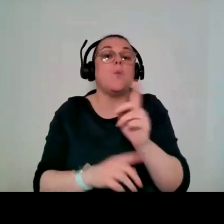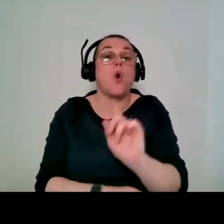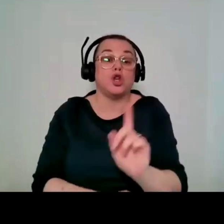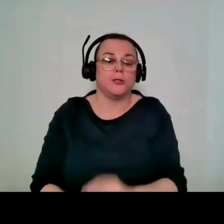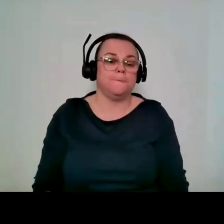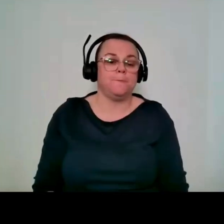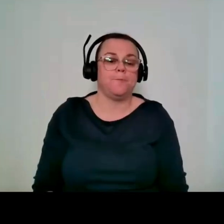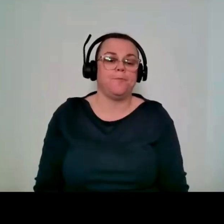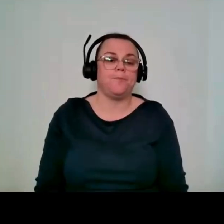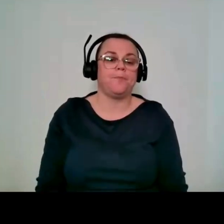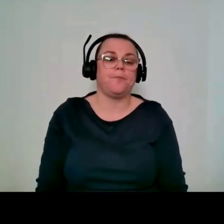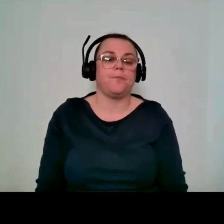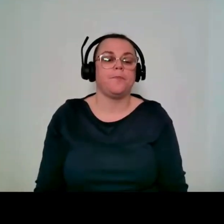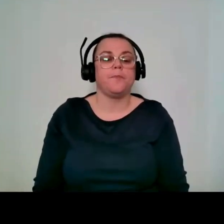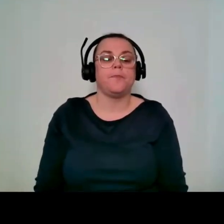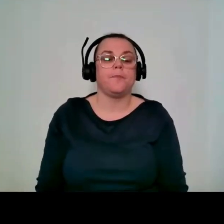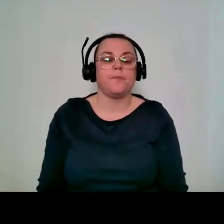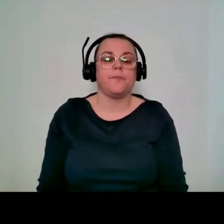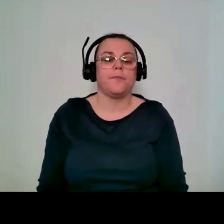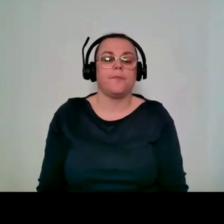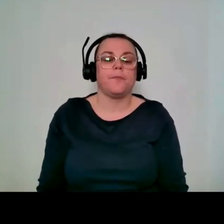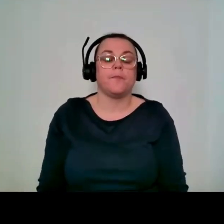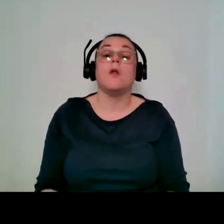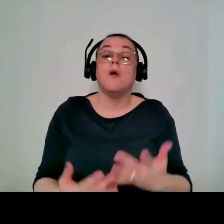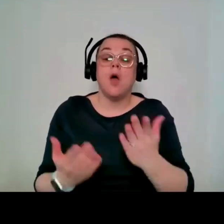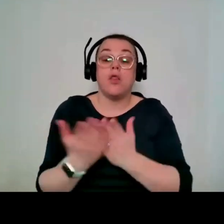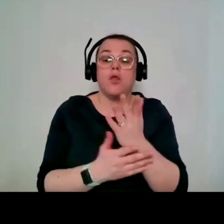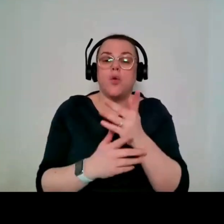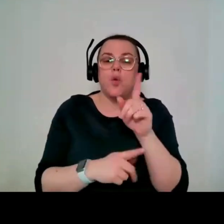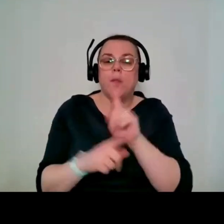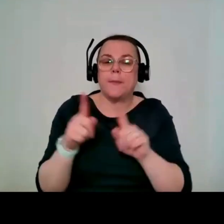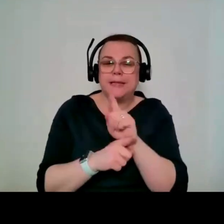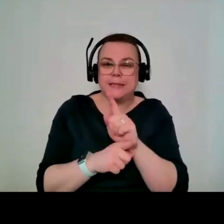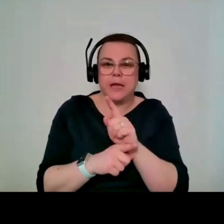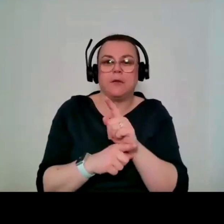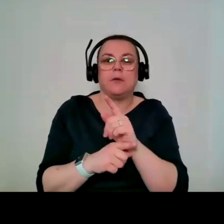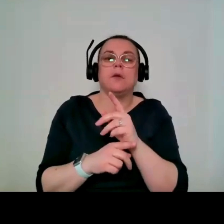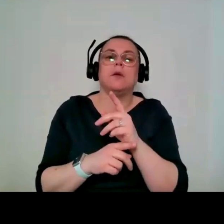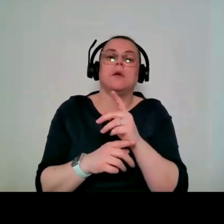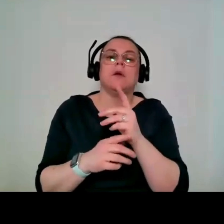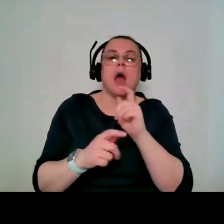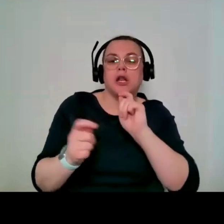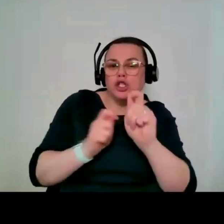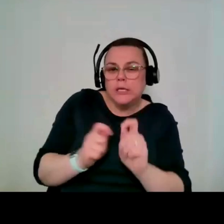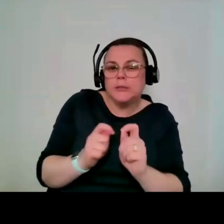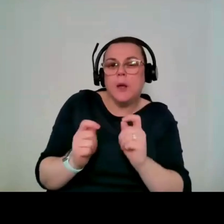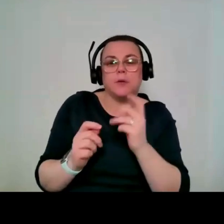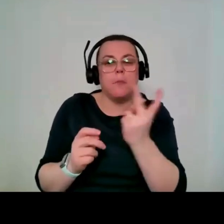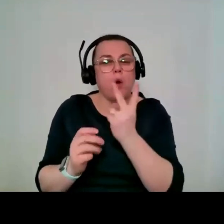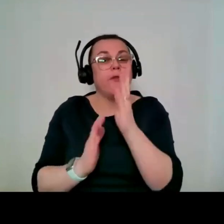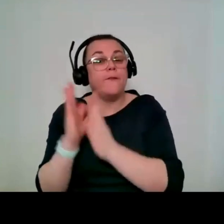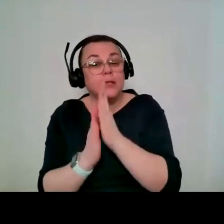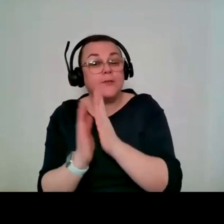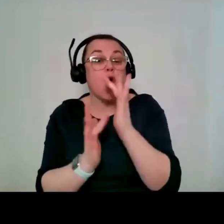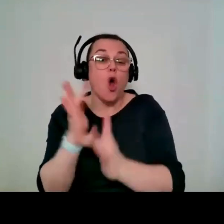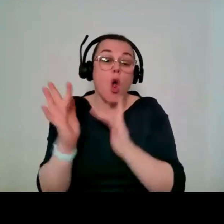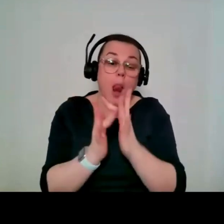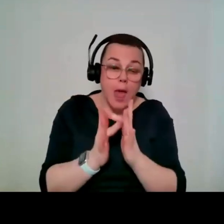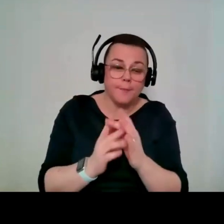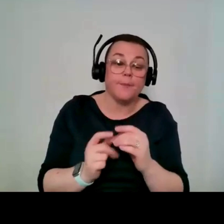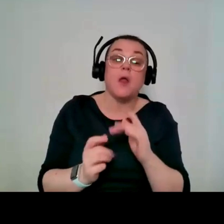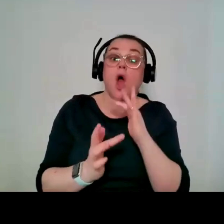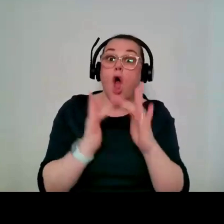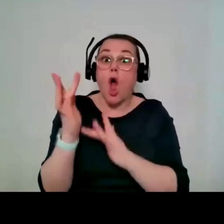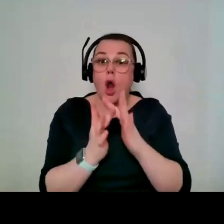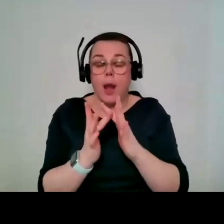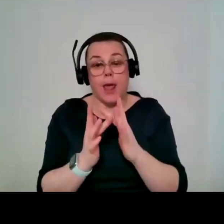In terms of adjustment during the meeting, both online and offline, so for online meeting,